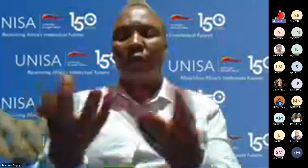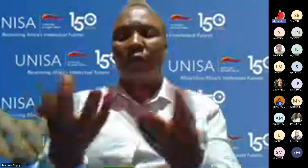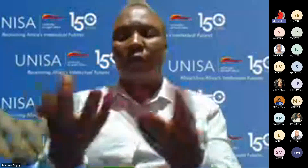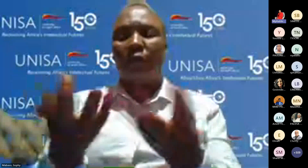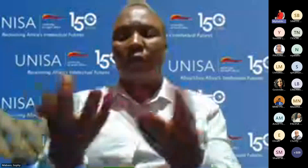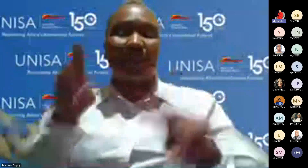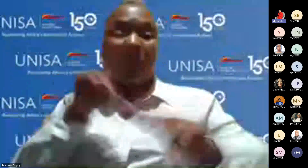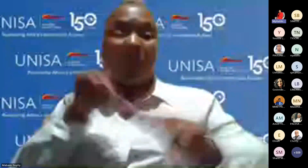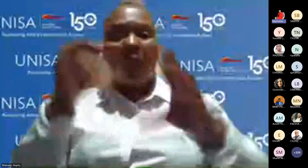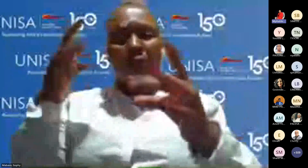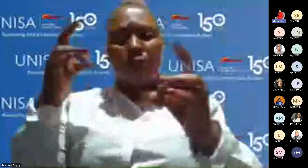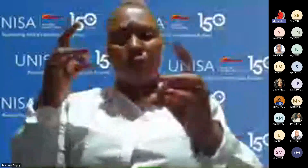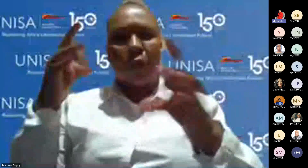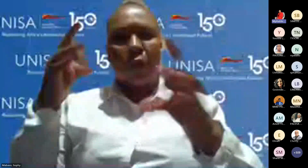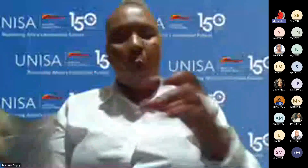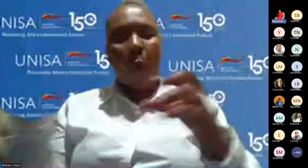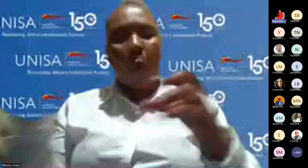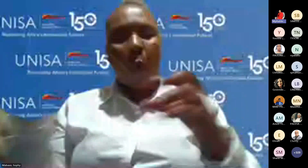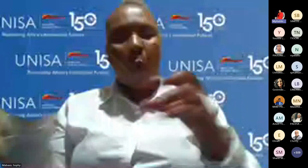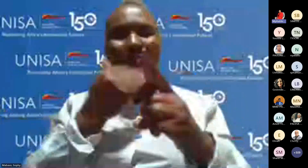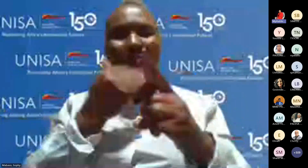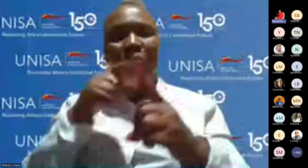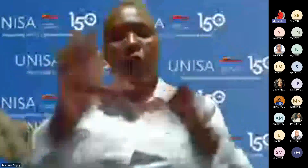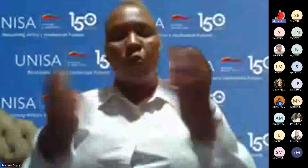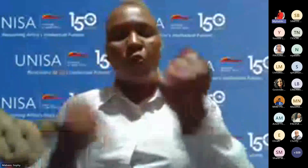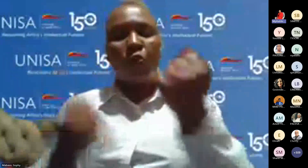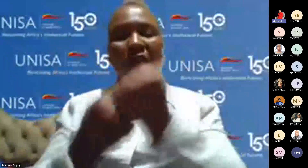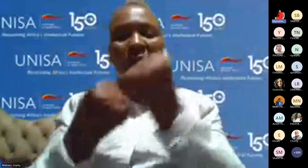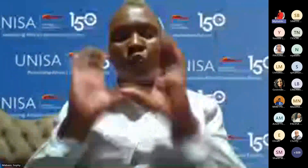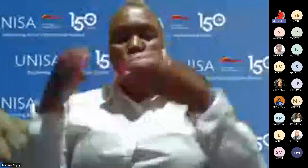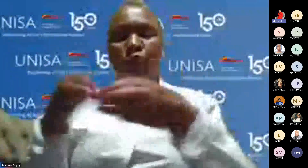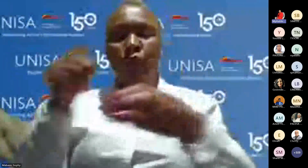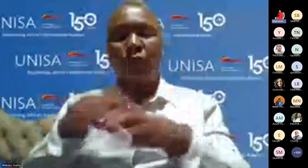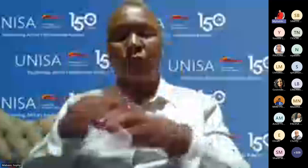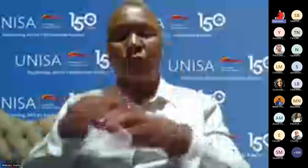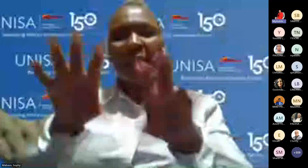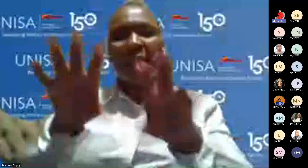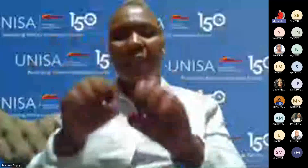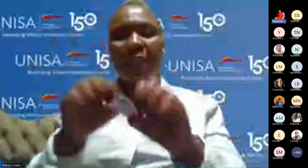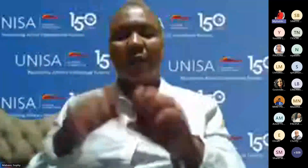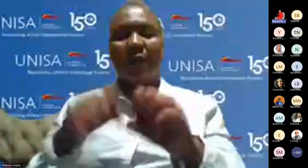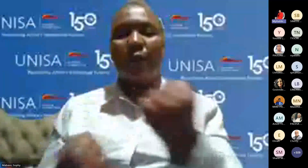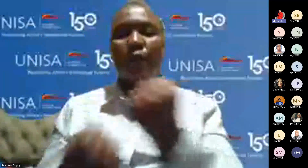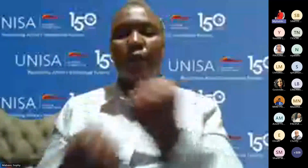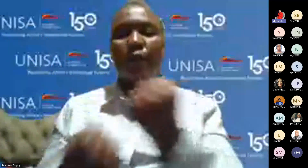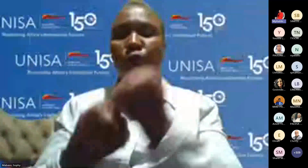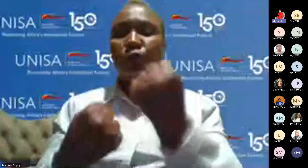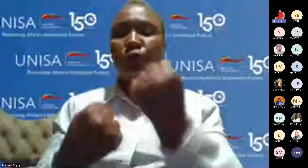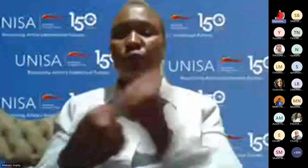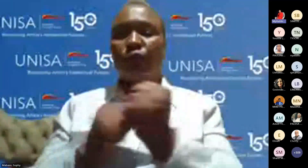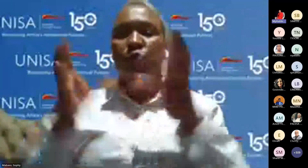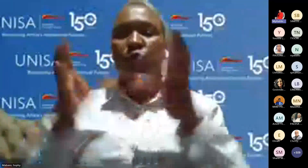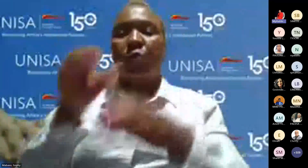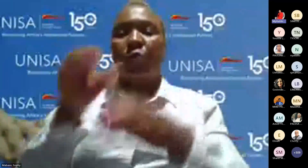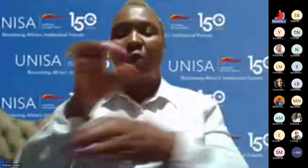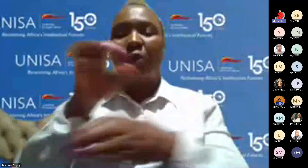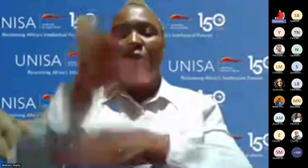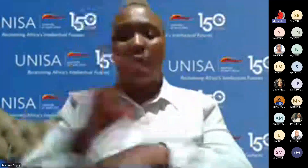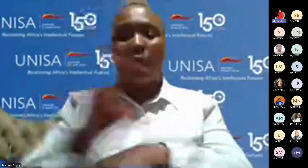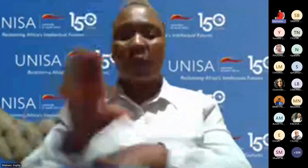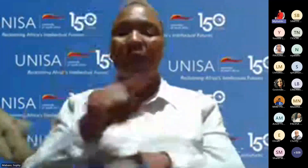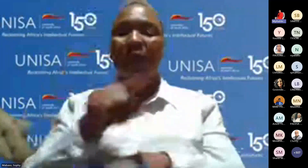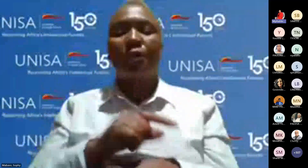information and see who are the support group, the exam support group in your college. And then if you can't find